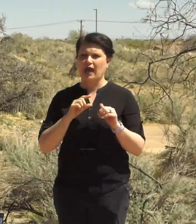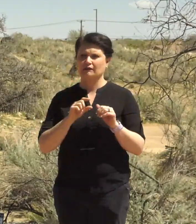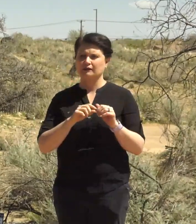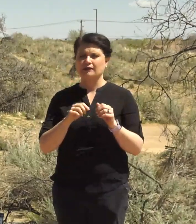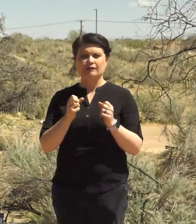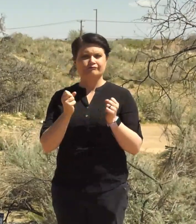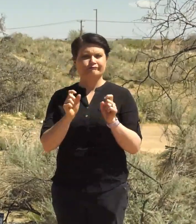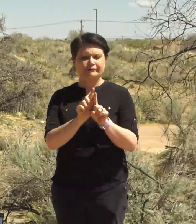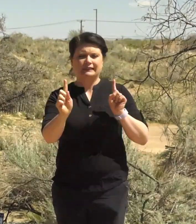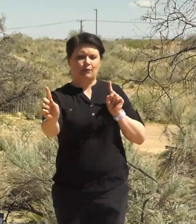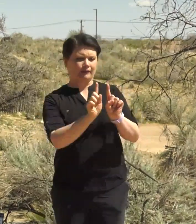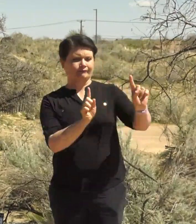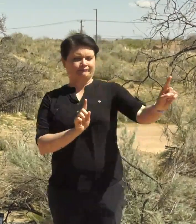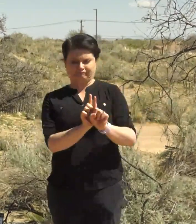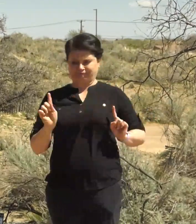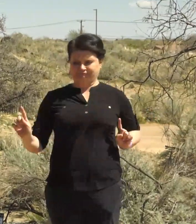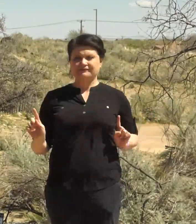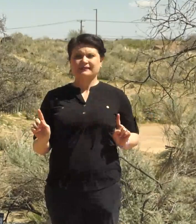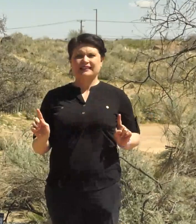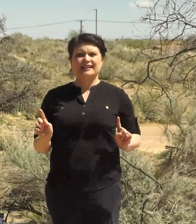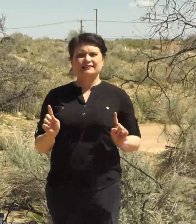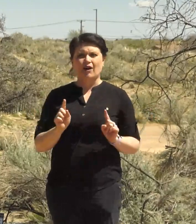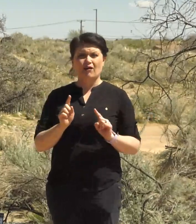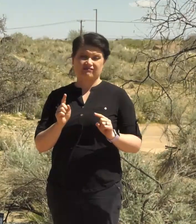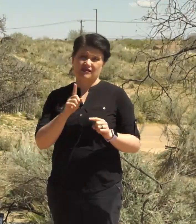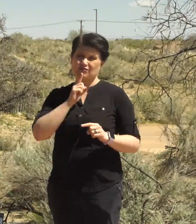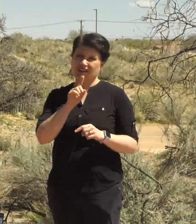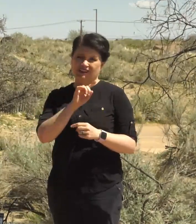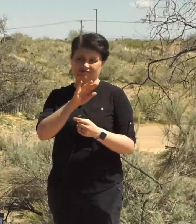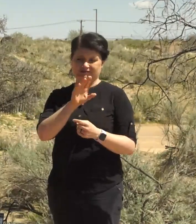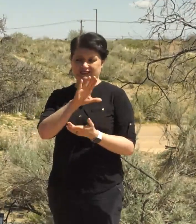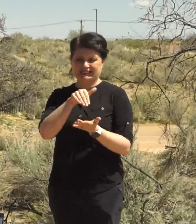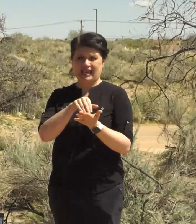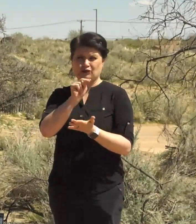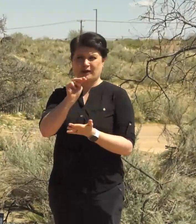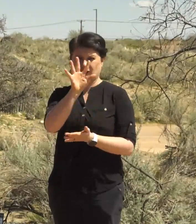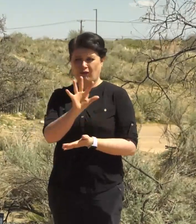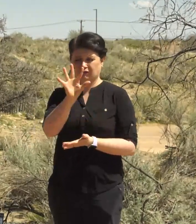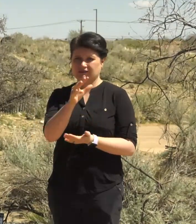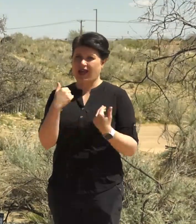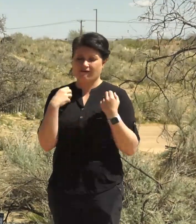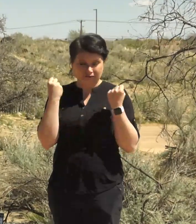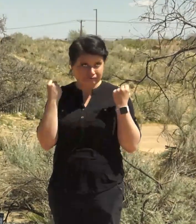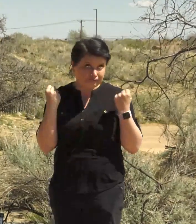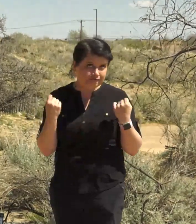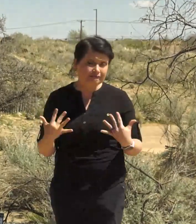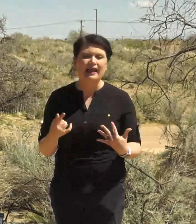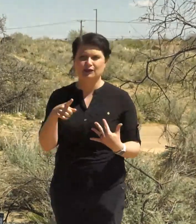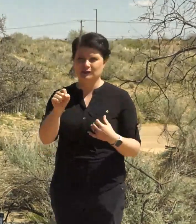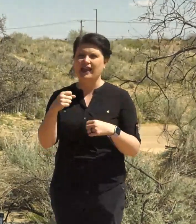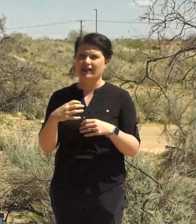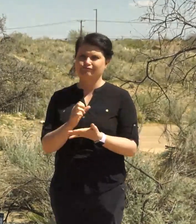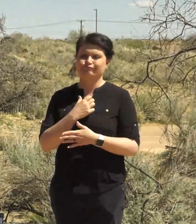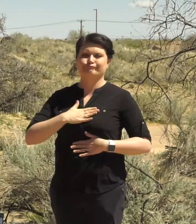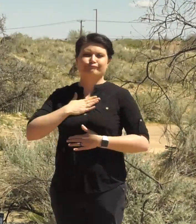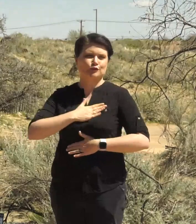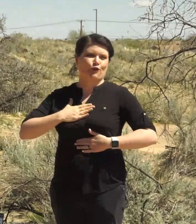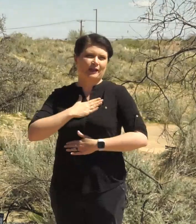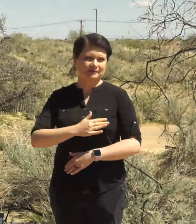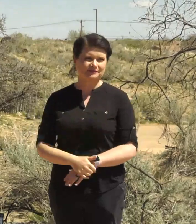just in open space, but also all over central New Mexico to enjoy the open space that's open. Okay, so with